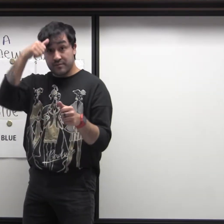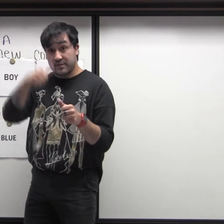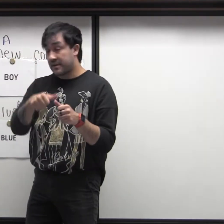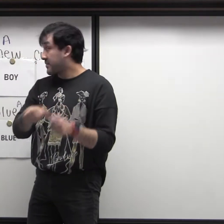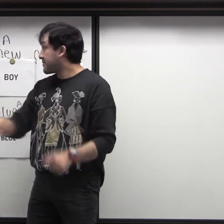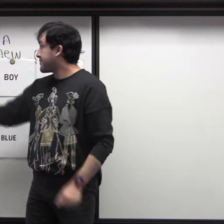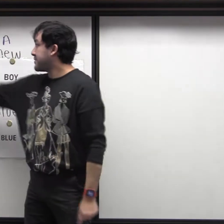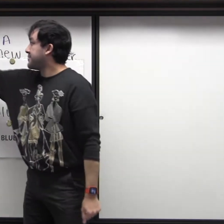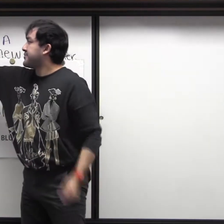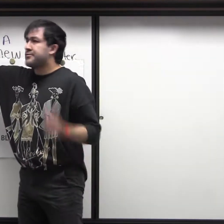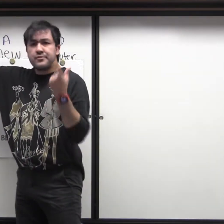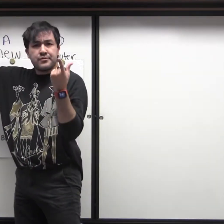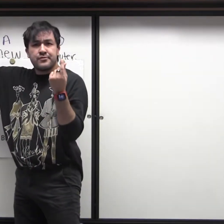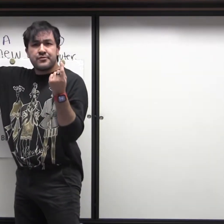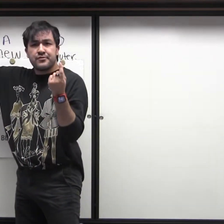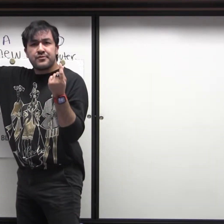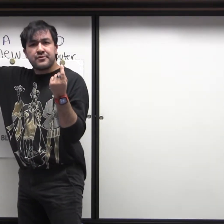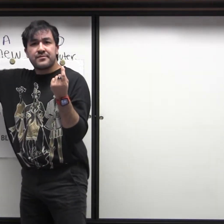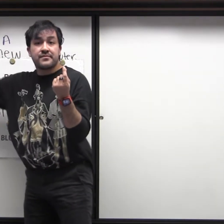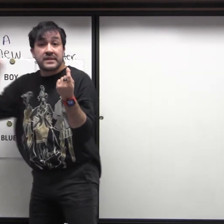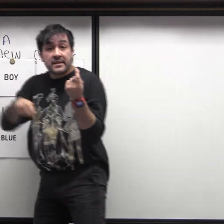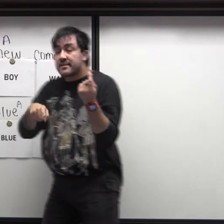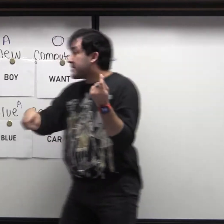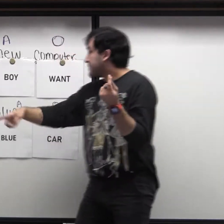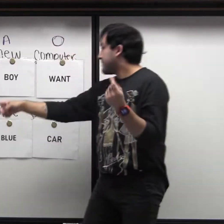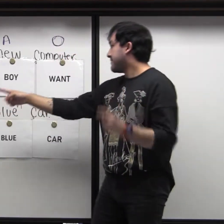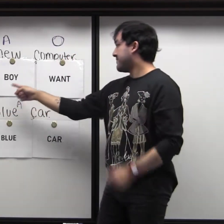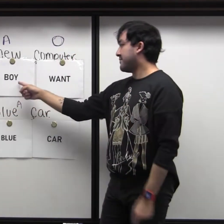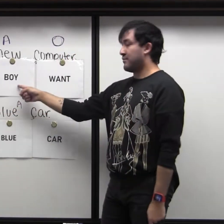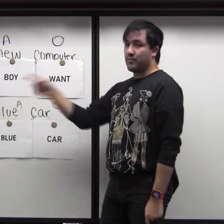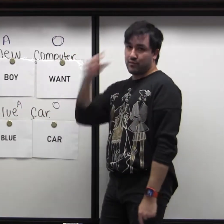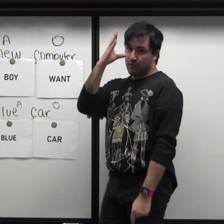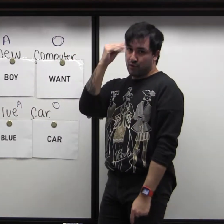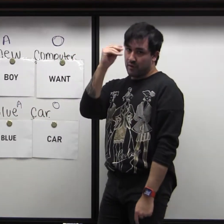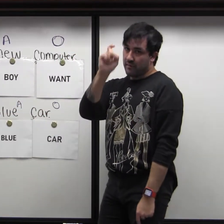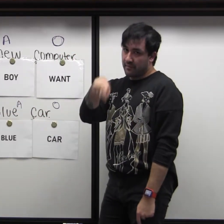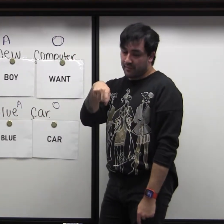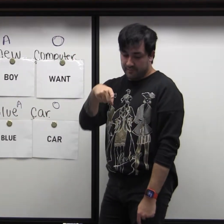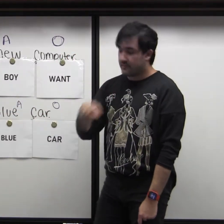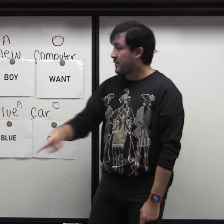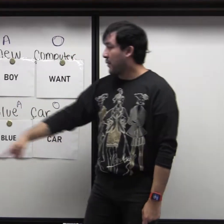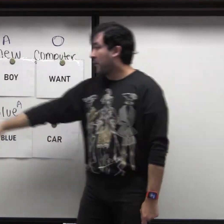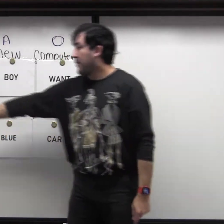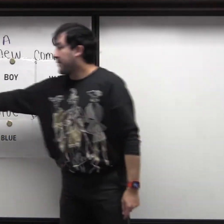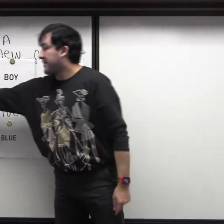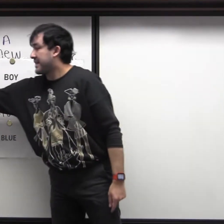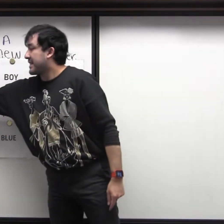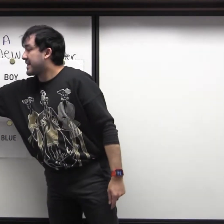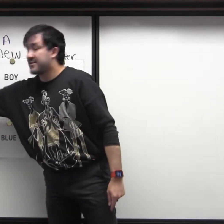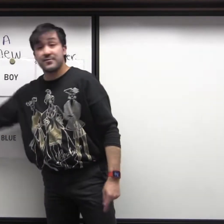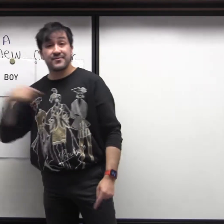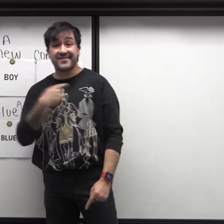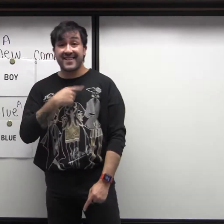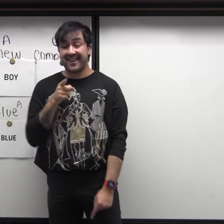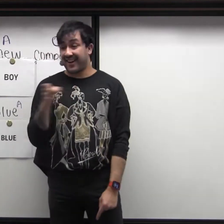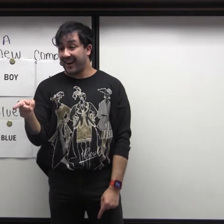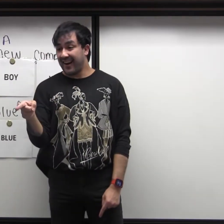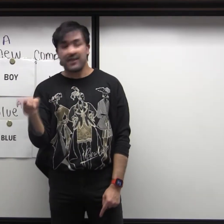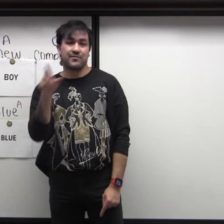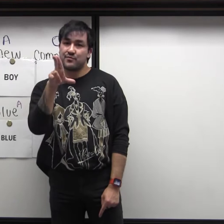Again, remember we have, what do we do when we see he and she? We just sign the sign for male or female